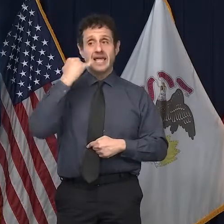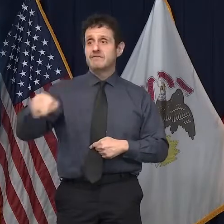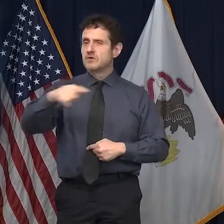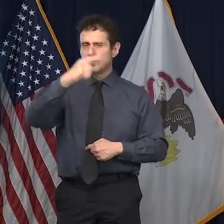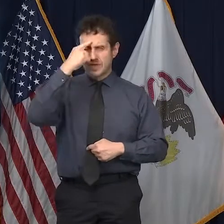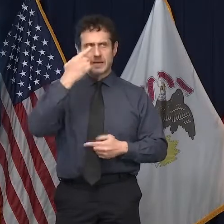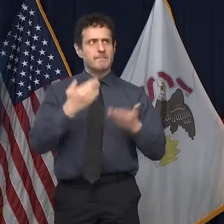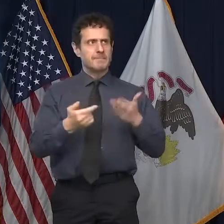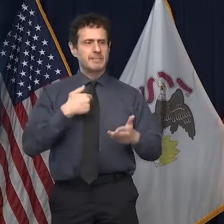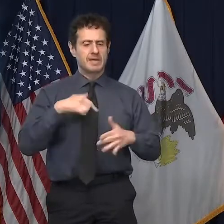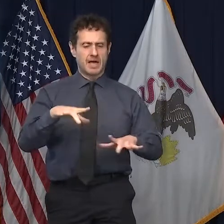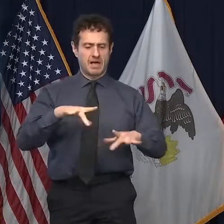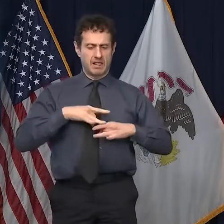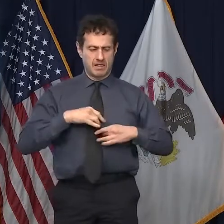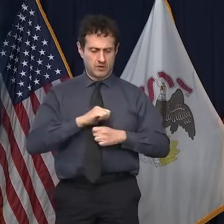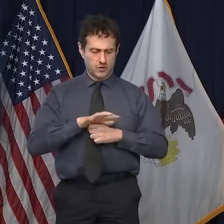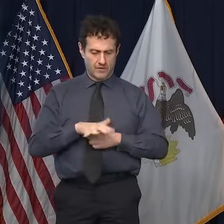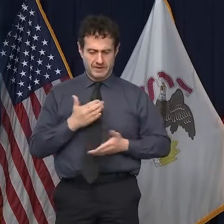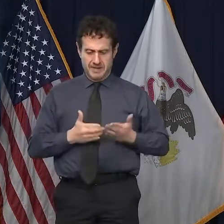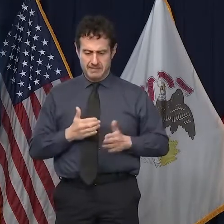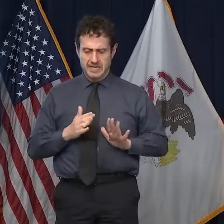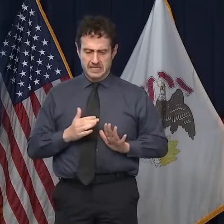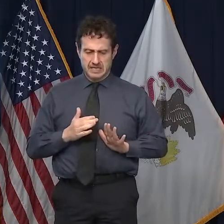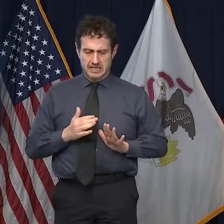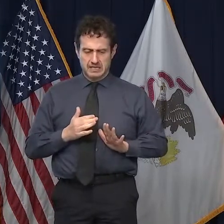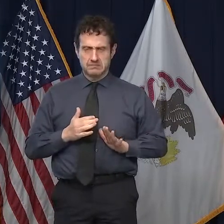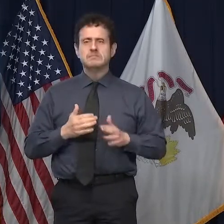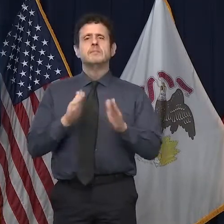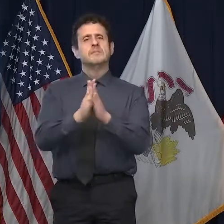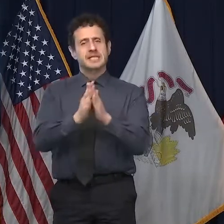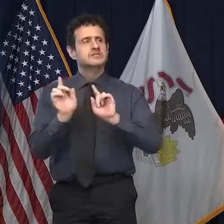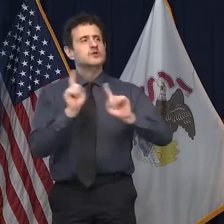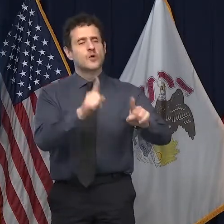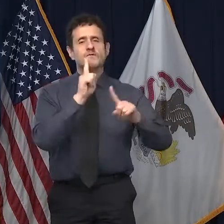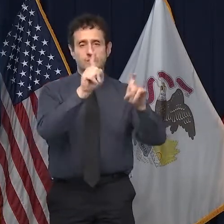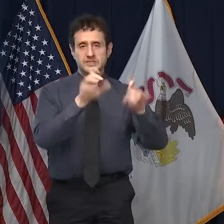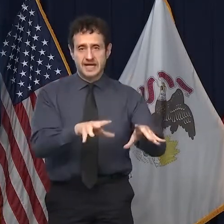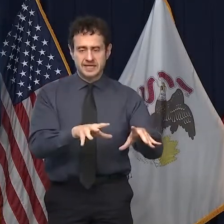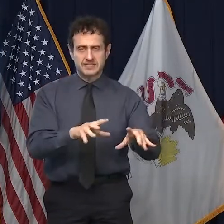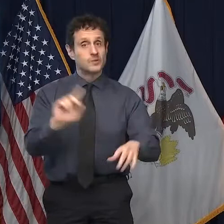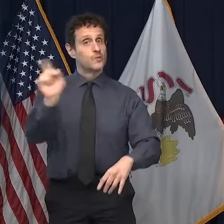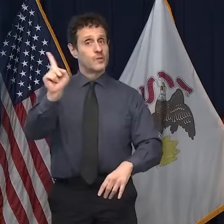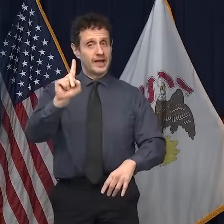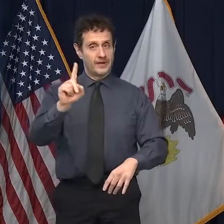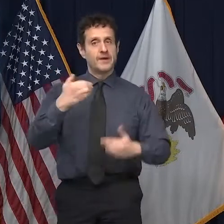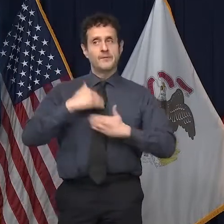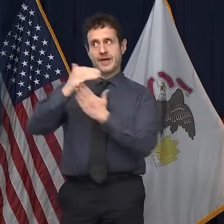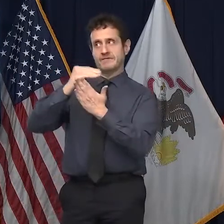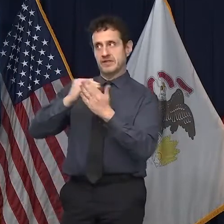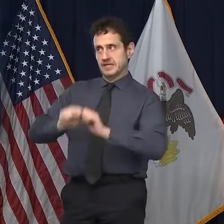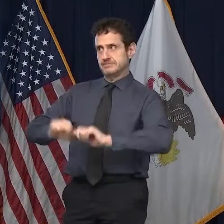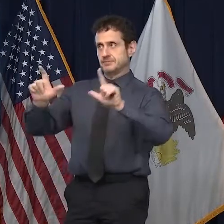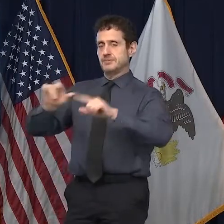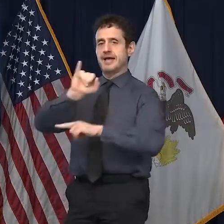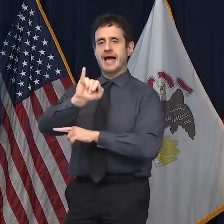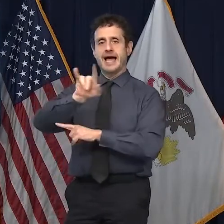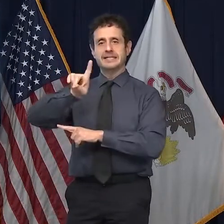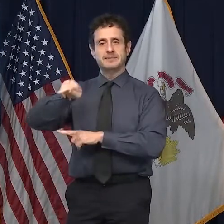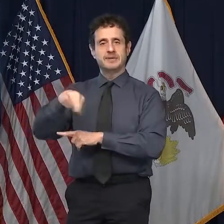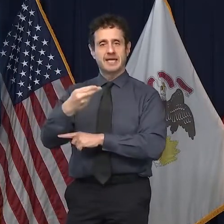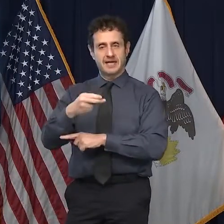been exposed, please get tested. You can find a listing of our testing sites on the IDPH website by going